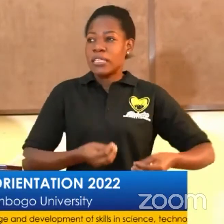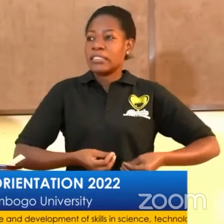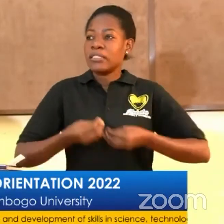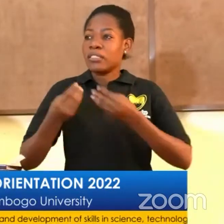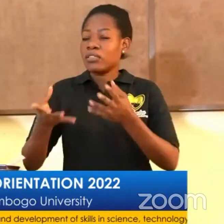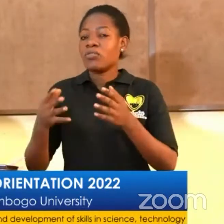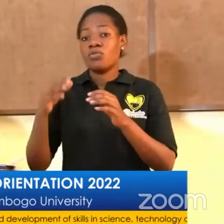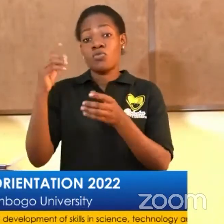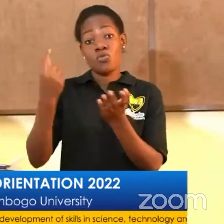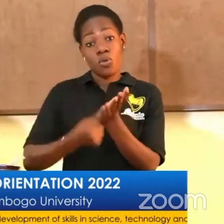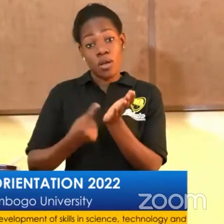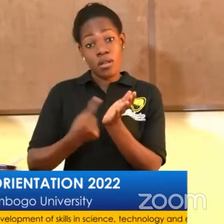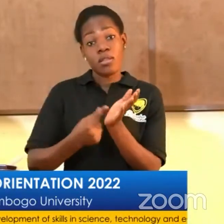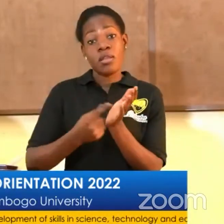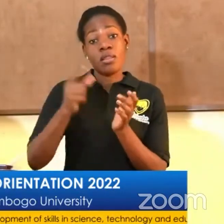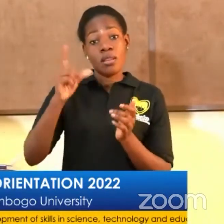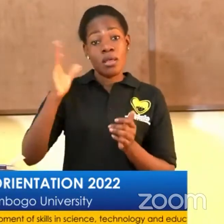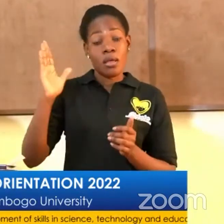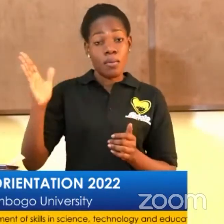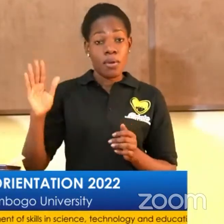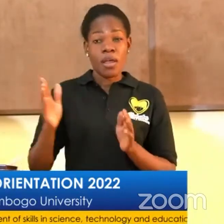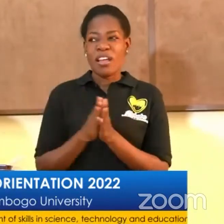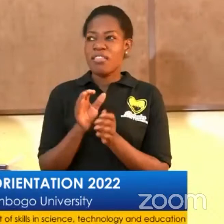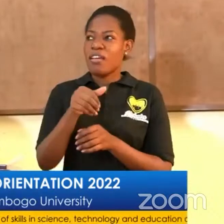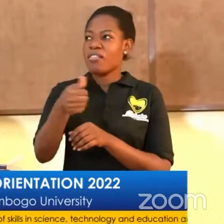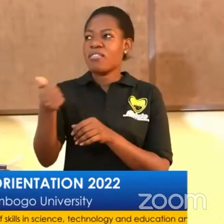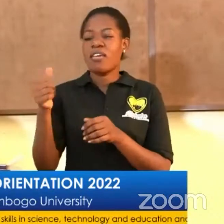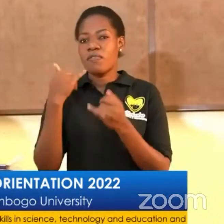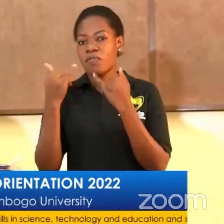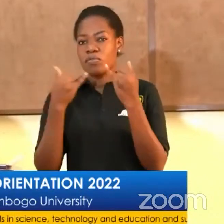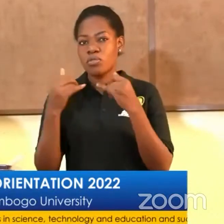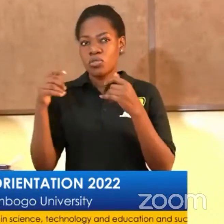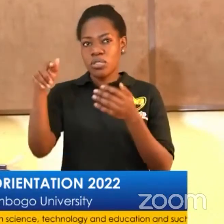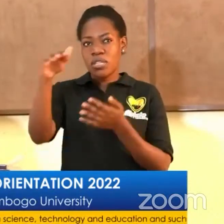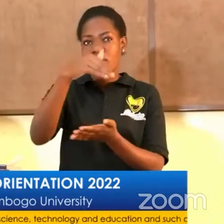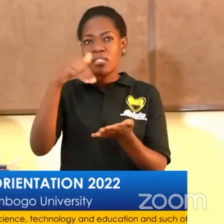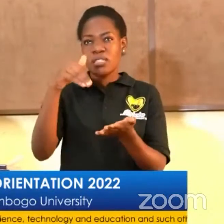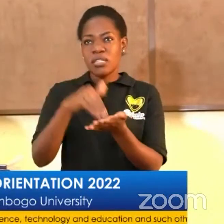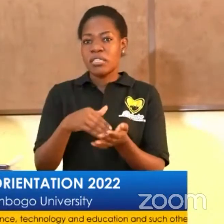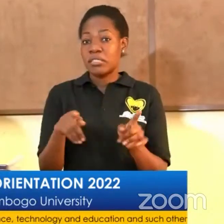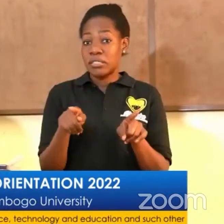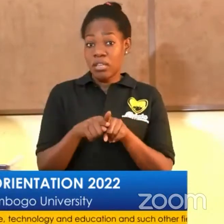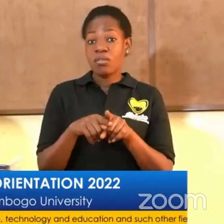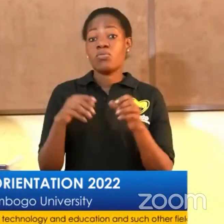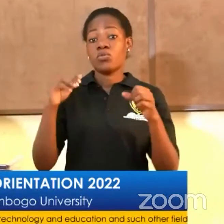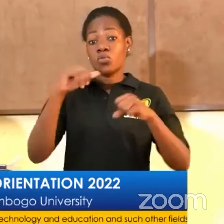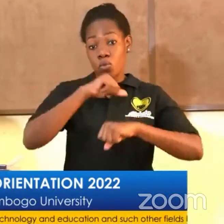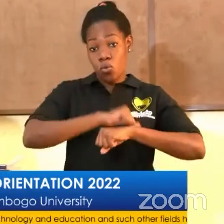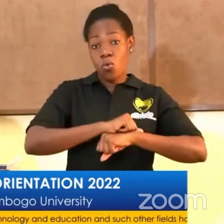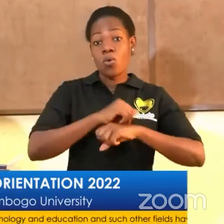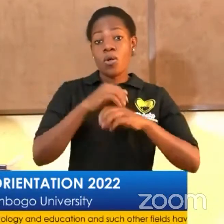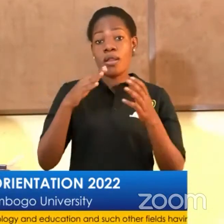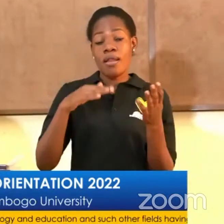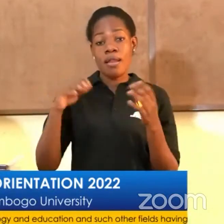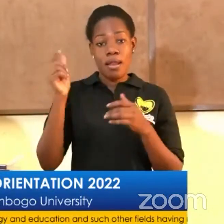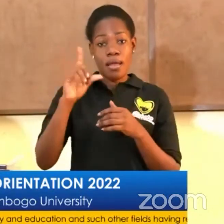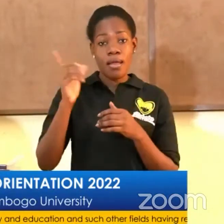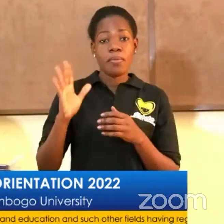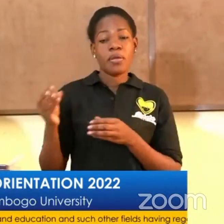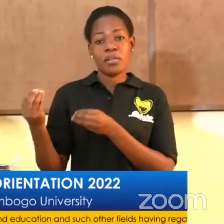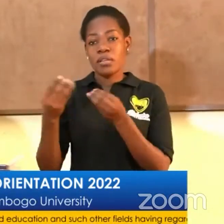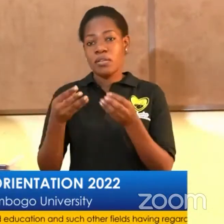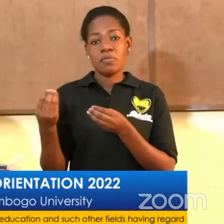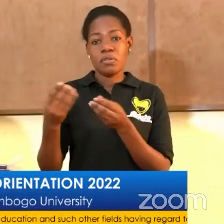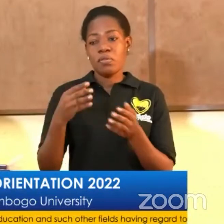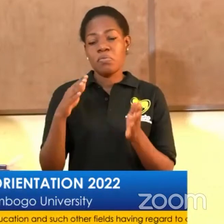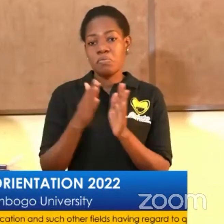other information centers, including school libraries, information materials for free. That's